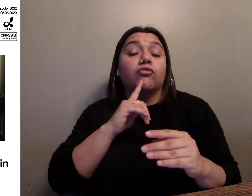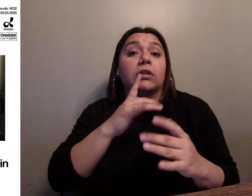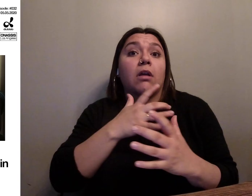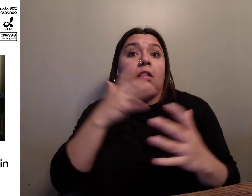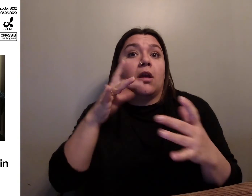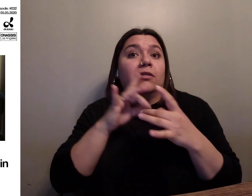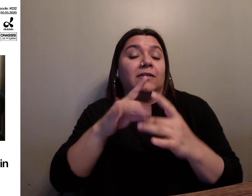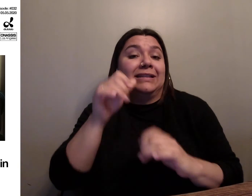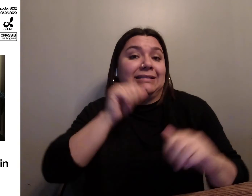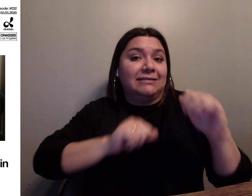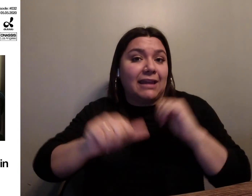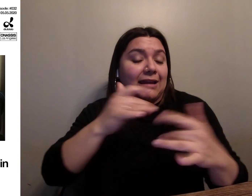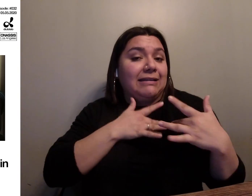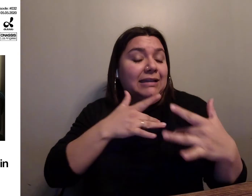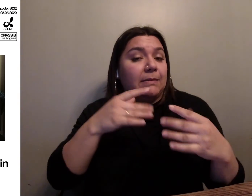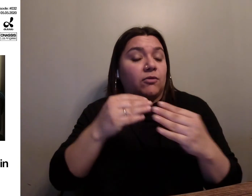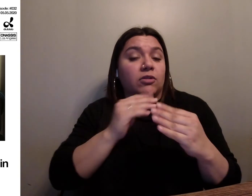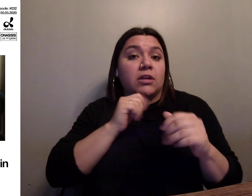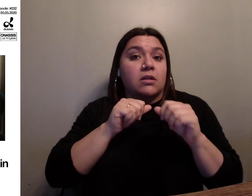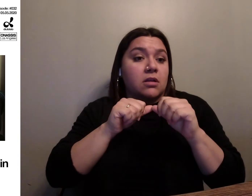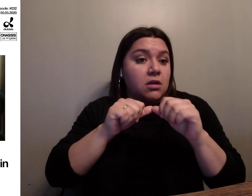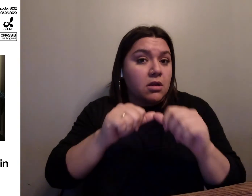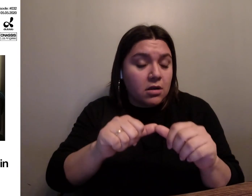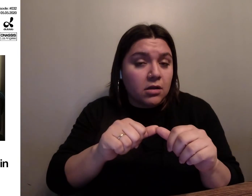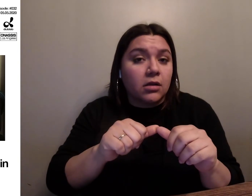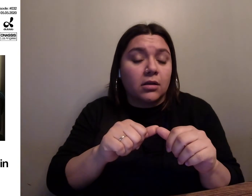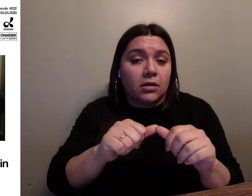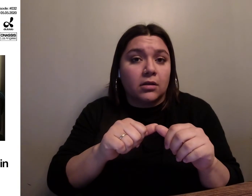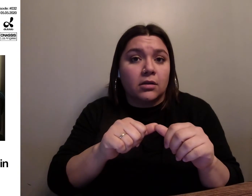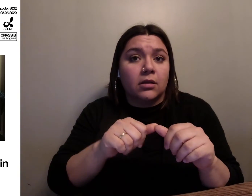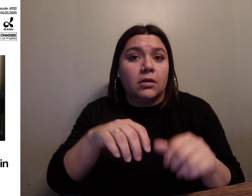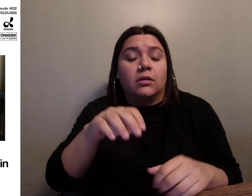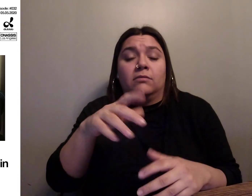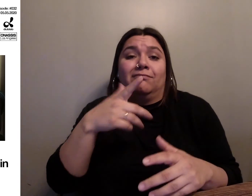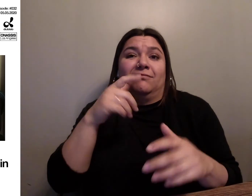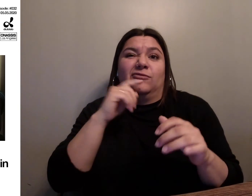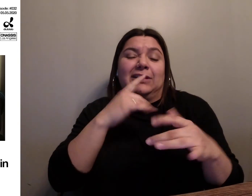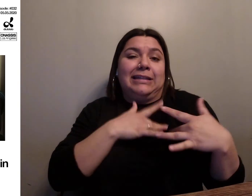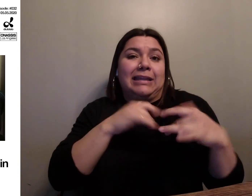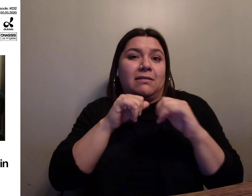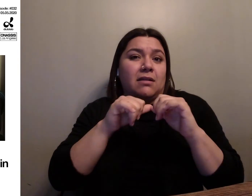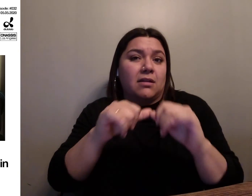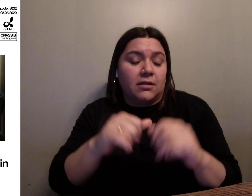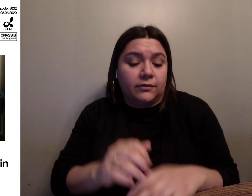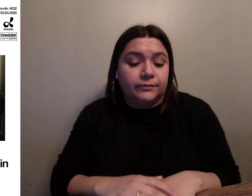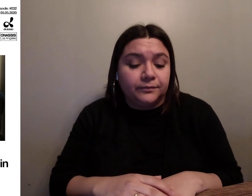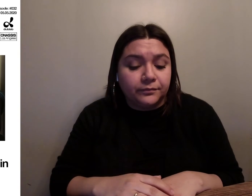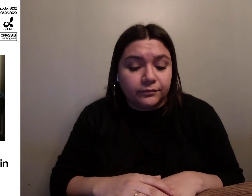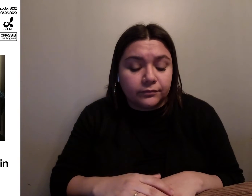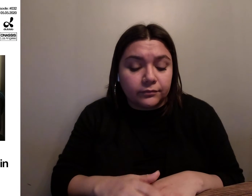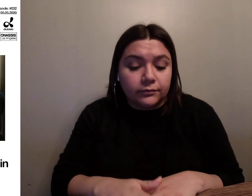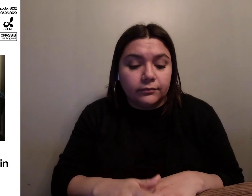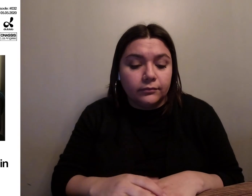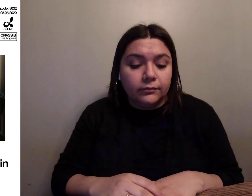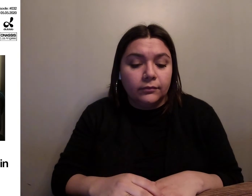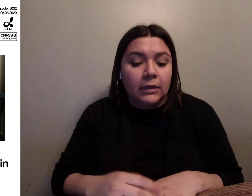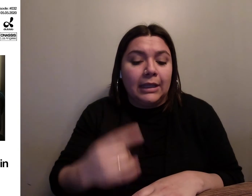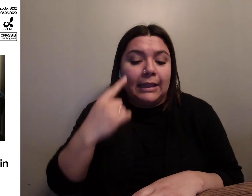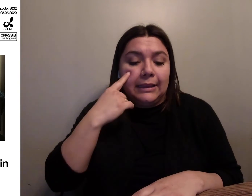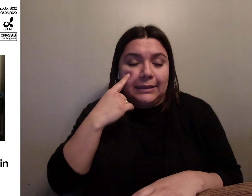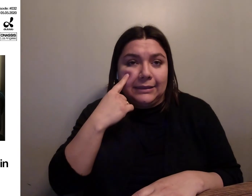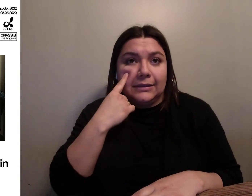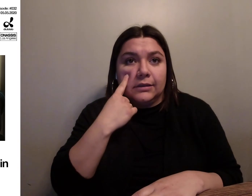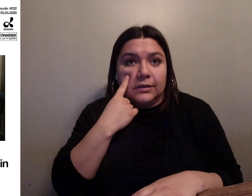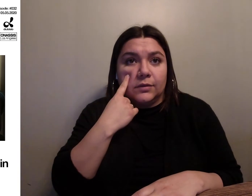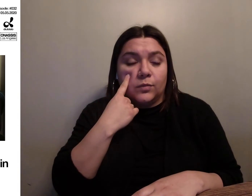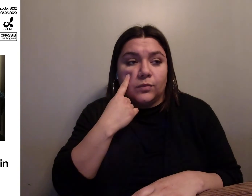And I think that from my experience, the living world, is expressed